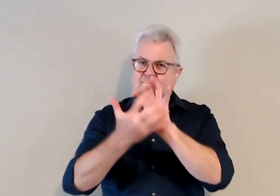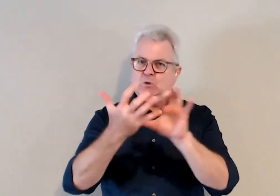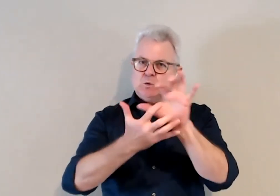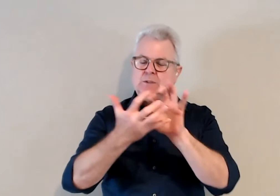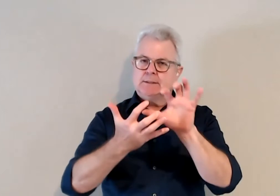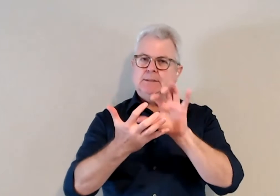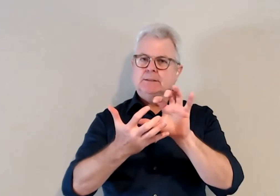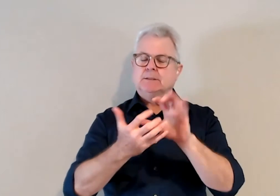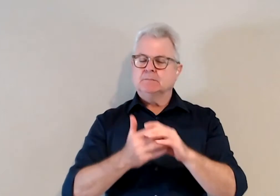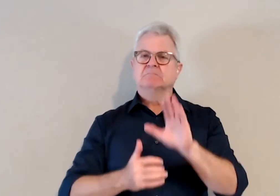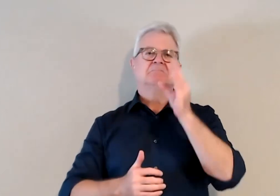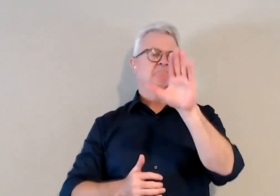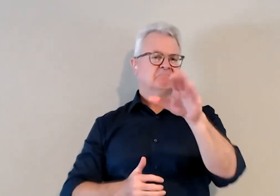I know that this could be very confusing.